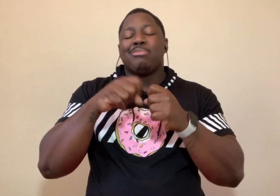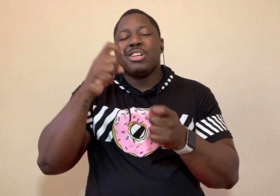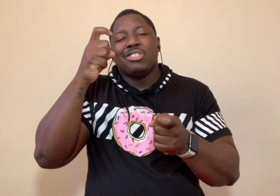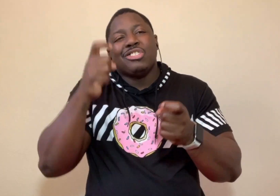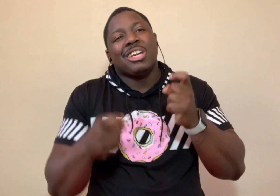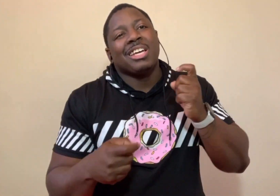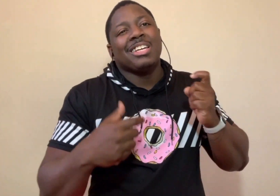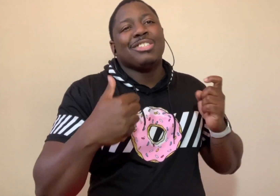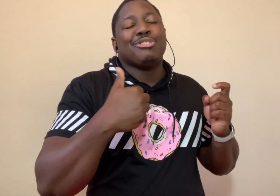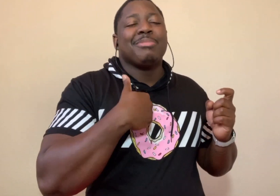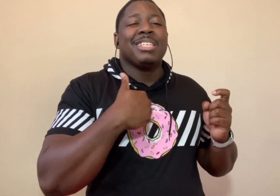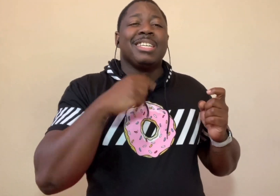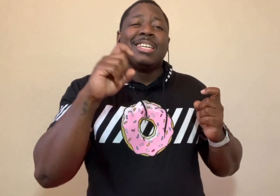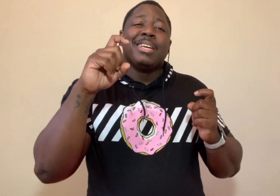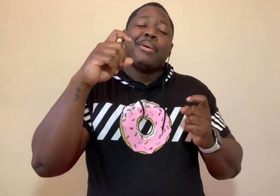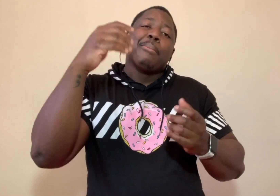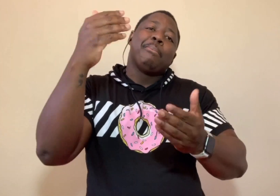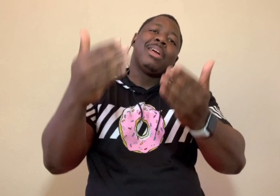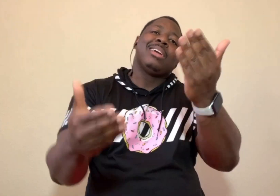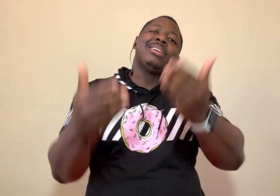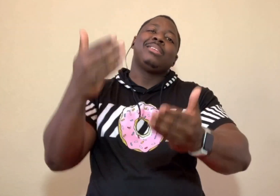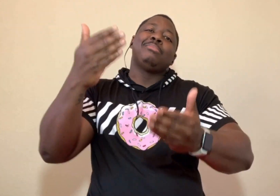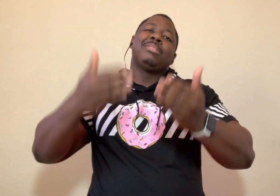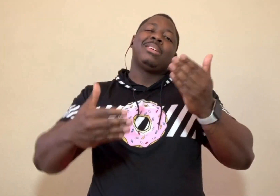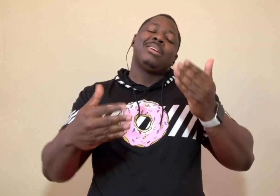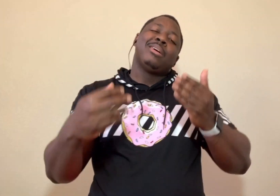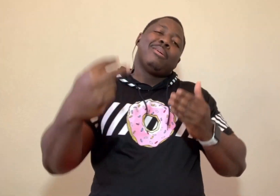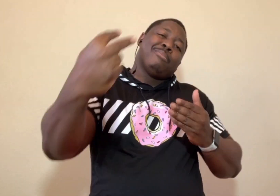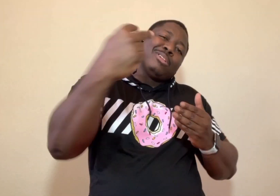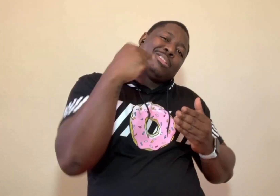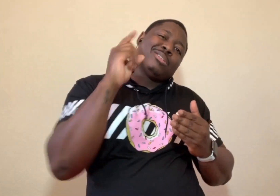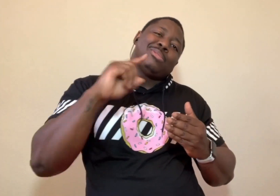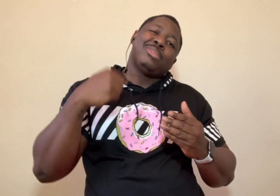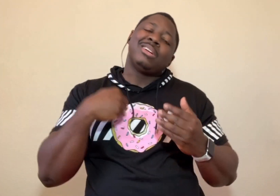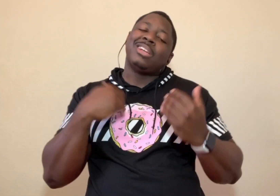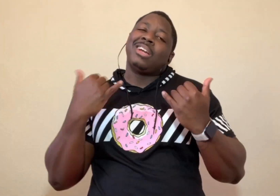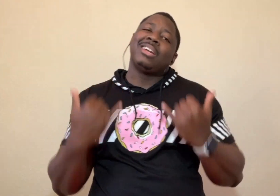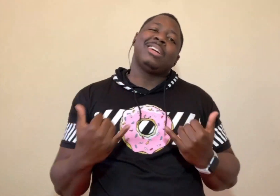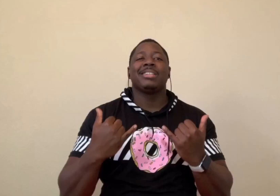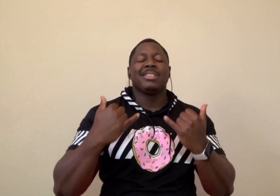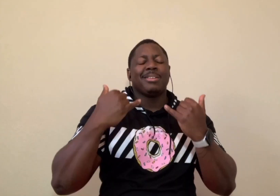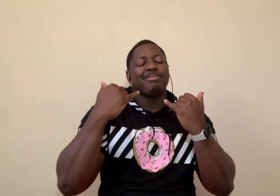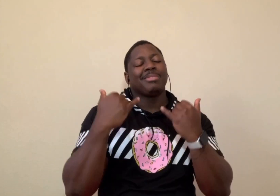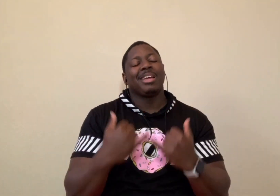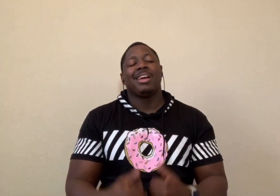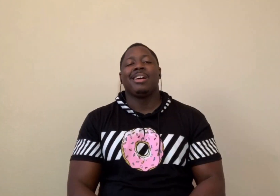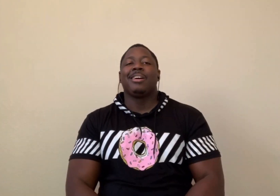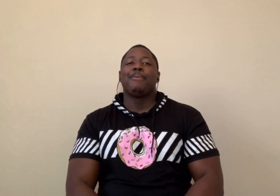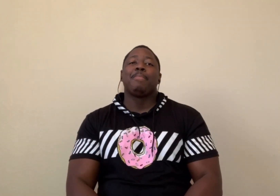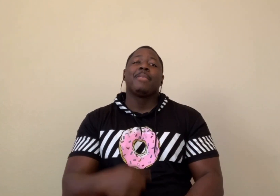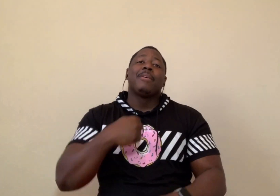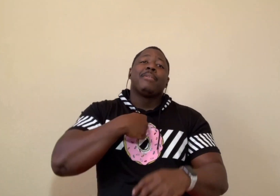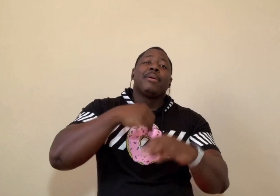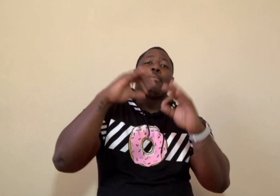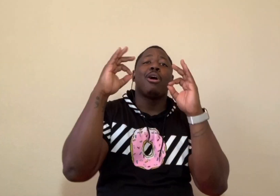heartbreak change me? Maybe, but look at where I ended up. I'm all